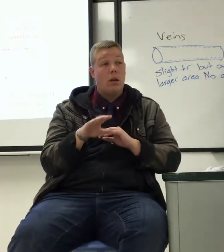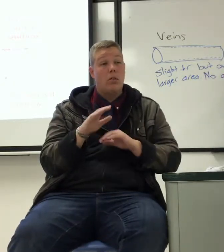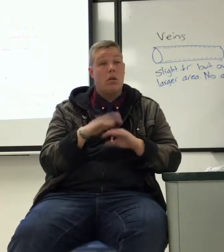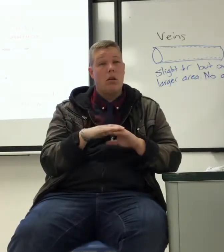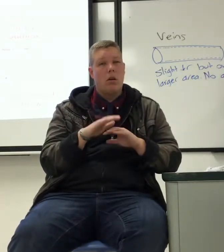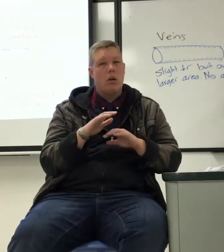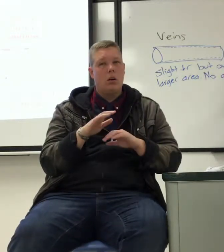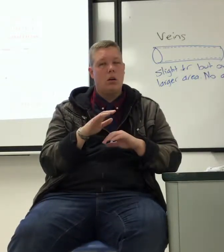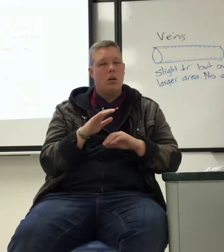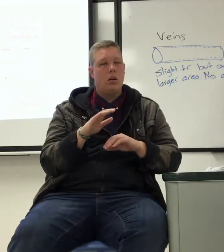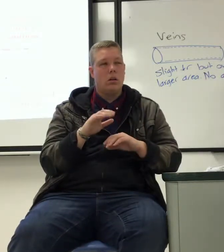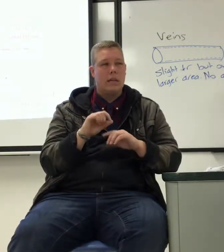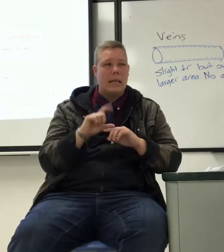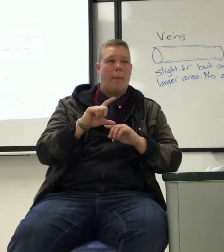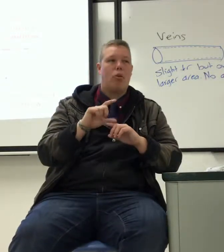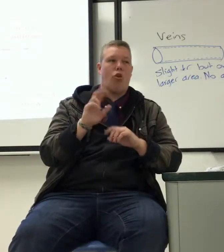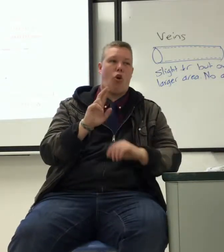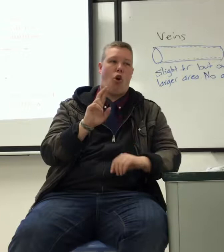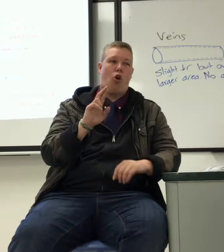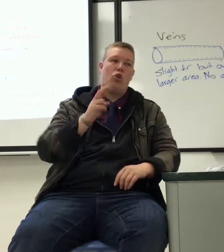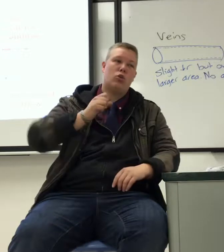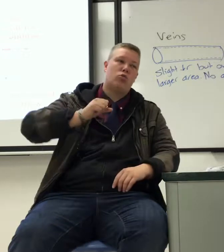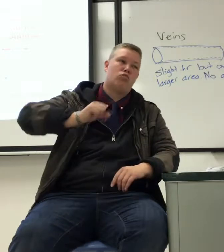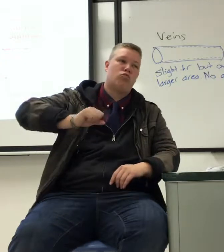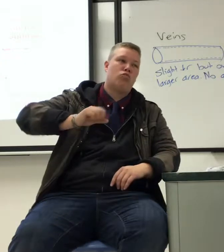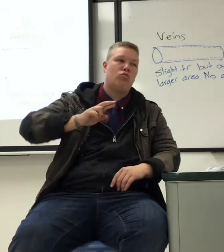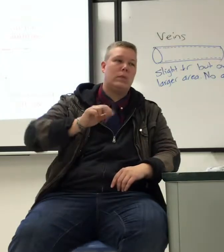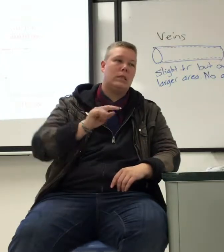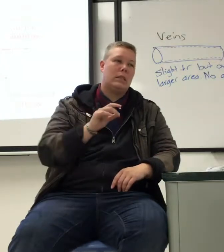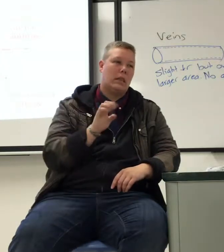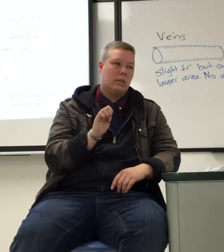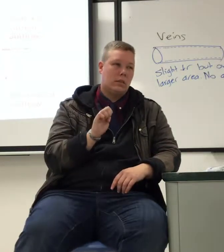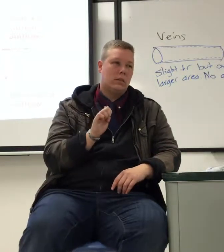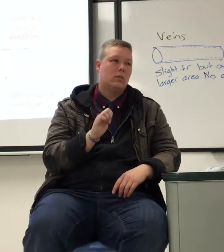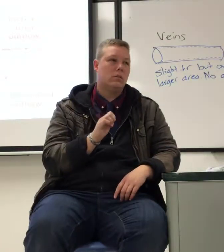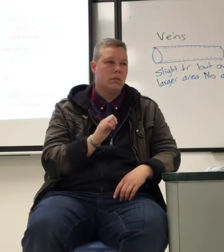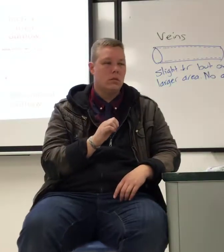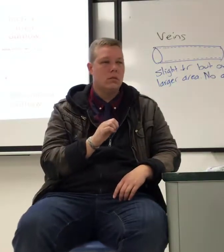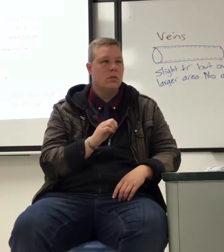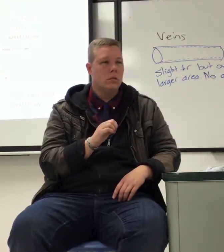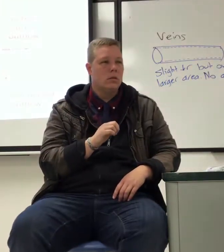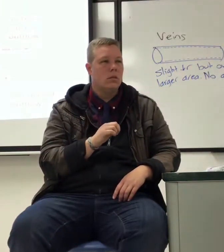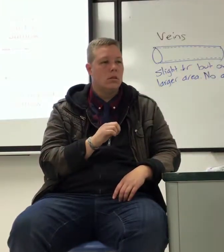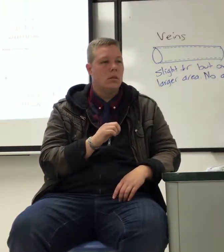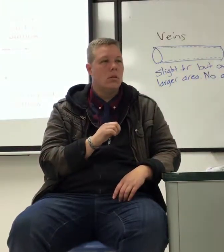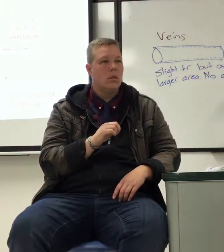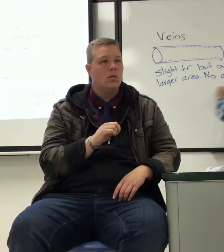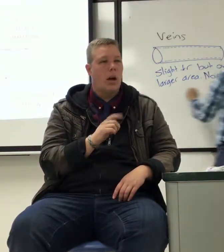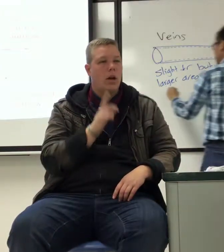on capital R resistance. What you're really doing is you're decreasing the capacitance.